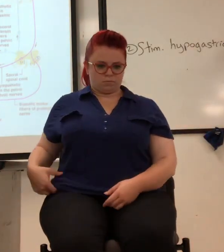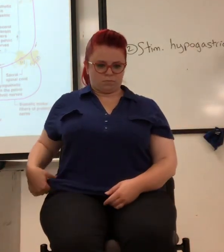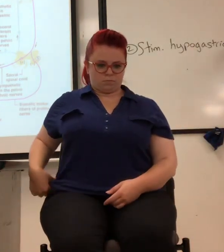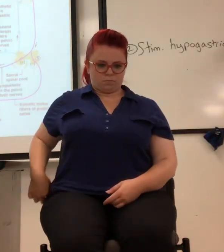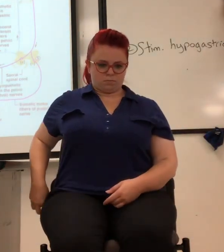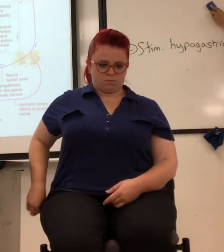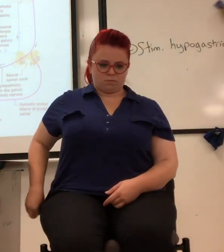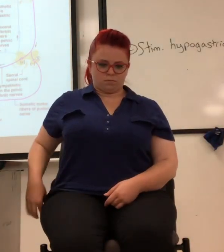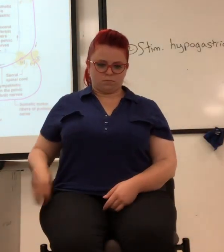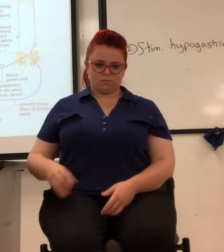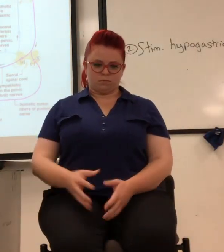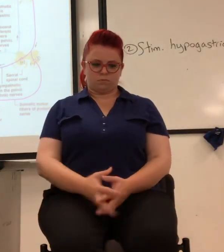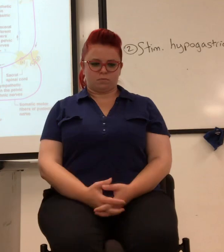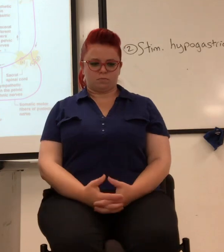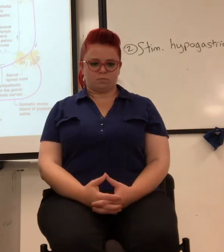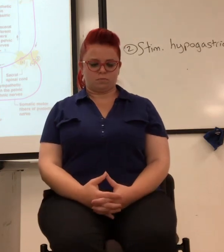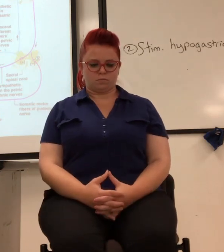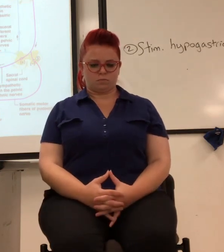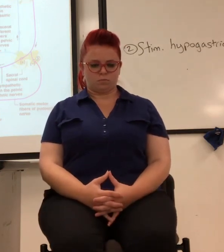brain